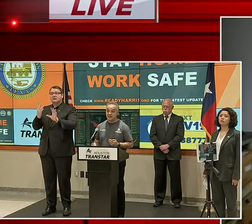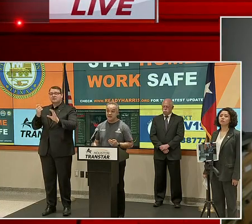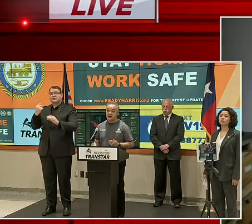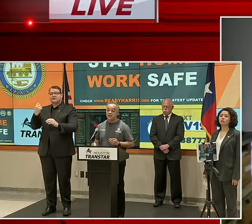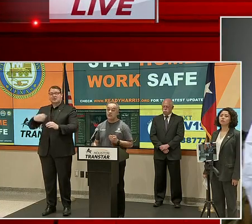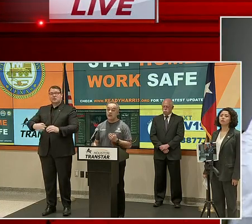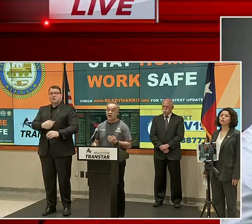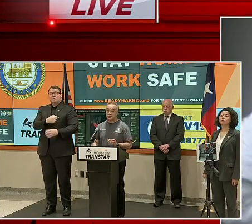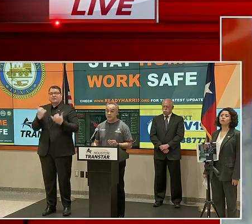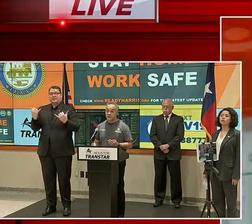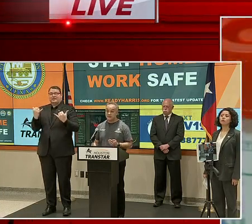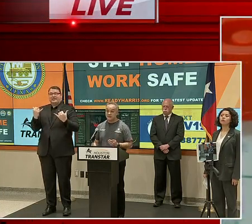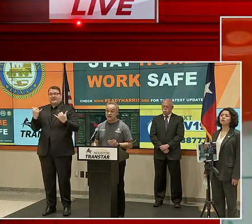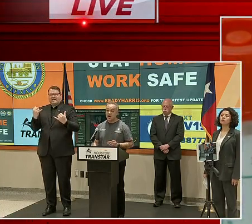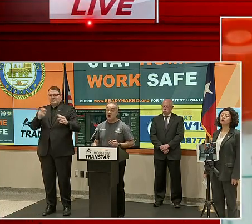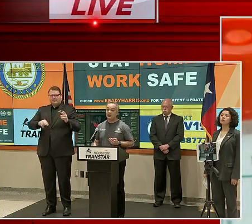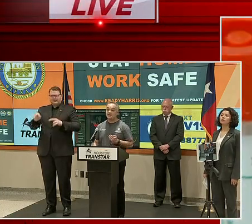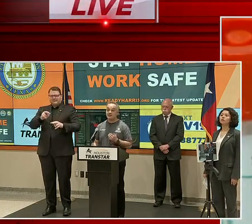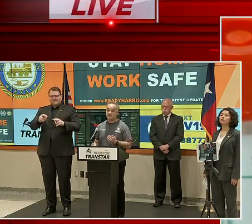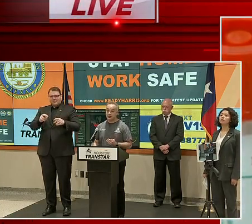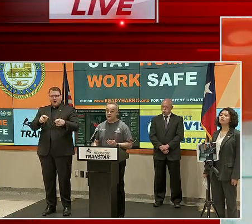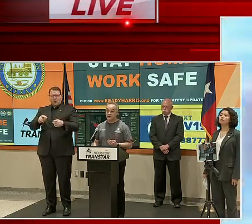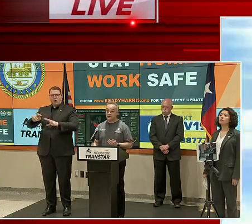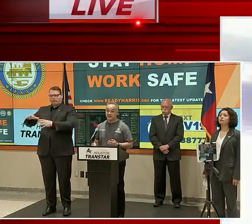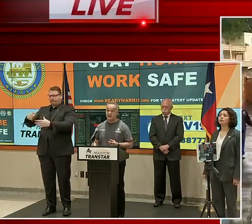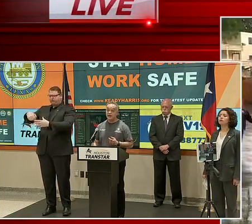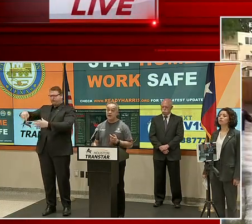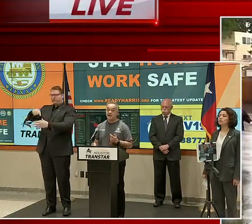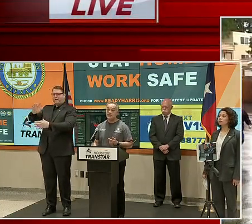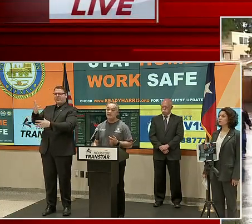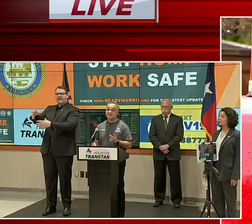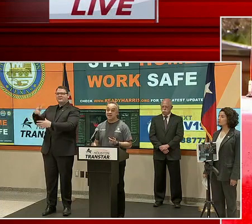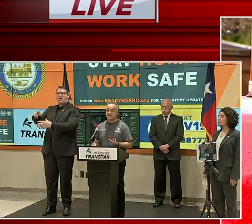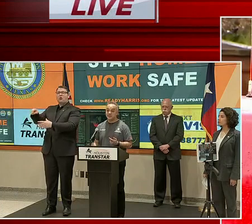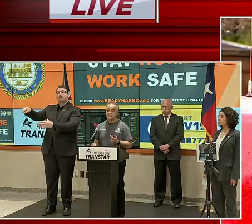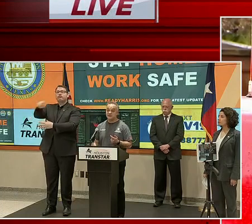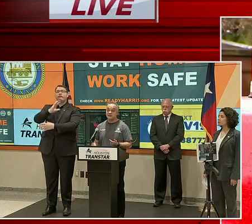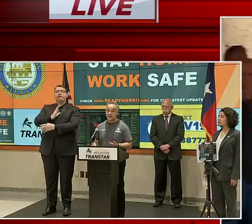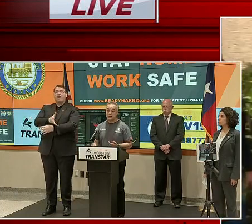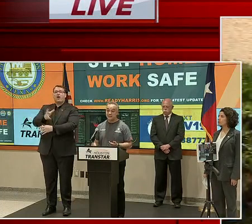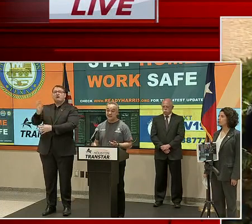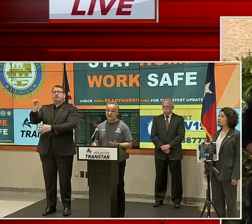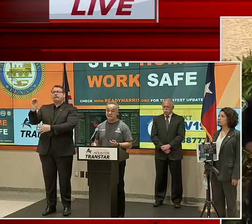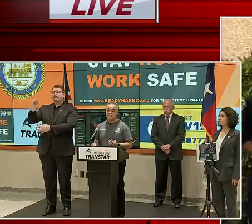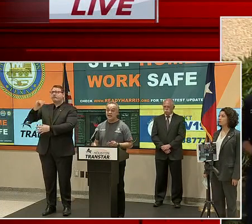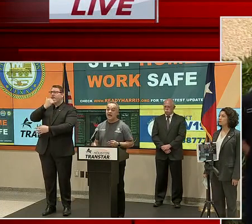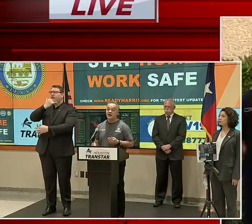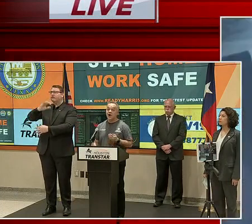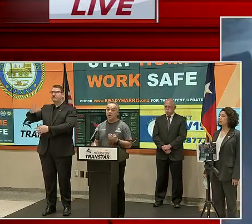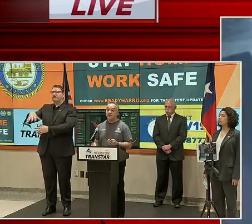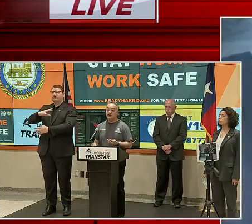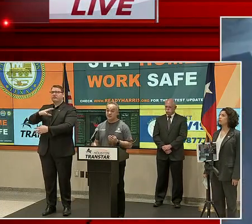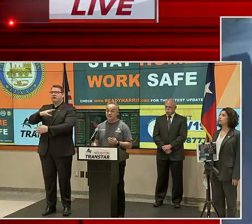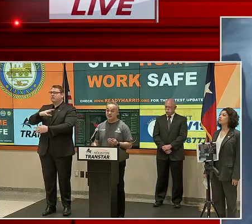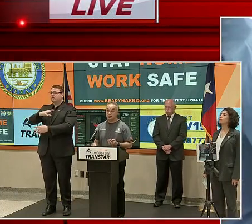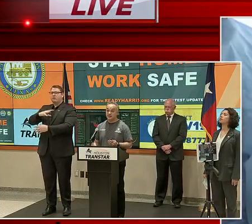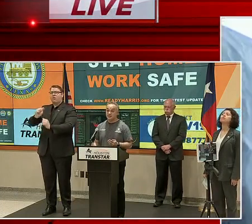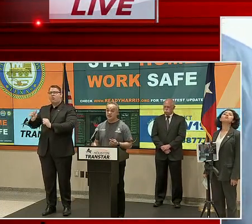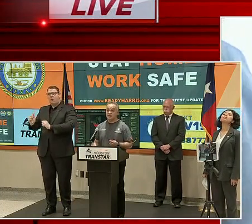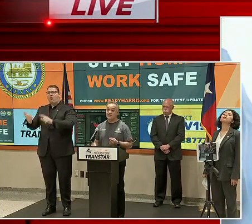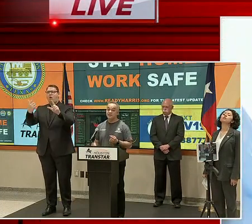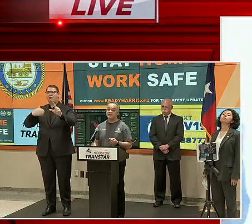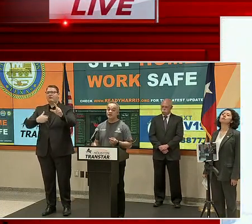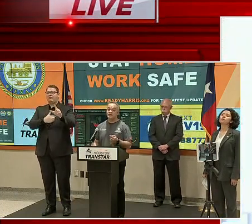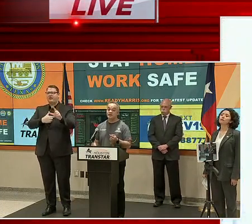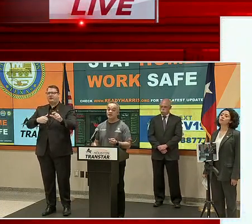our community who are at risk, all of us in our community who have the potential for getting infected, and all of us in our